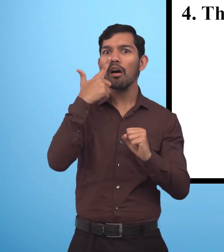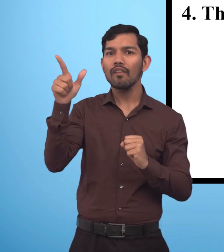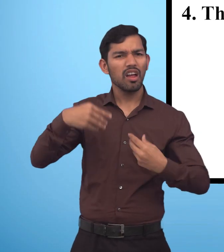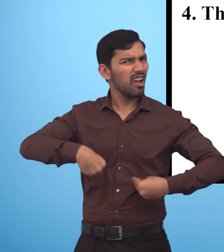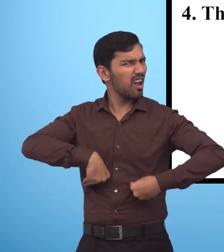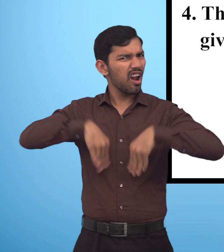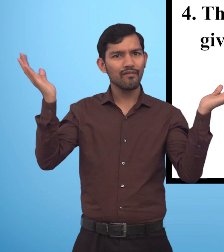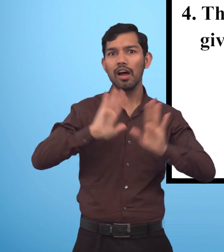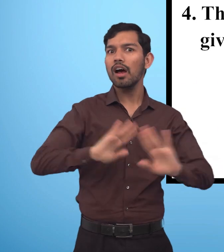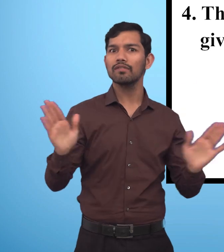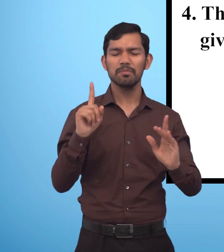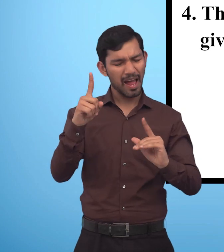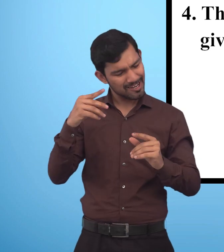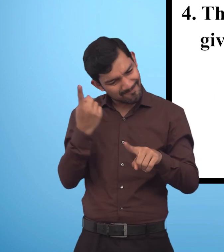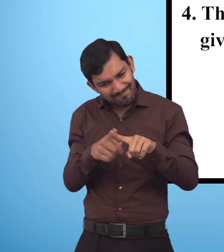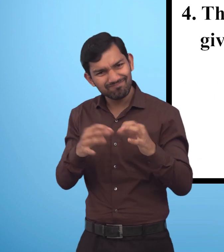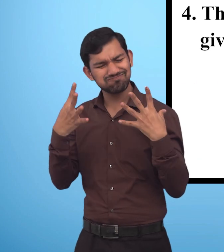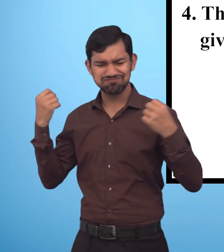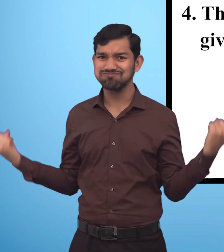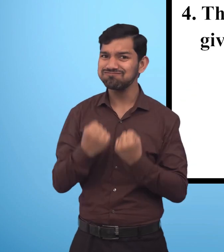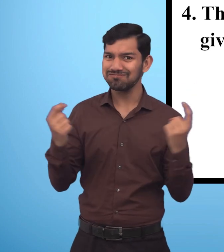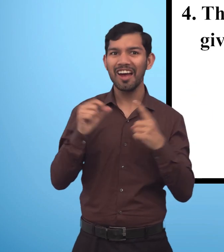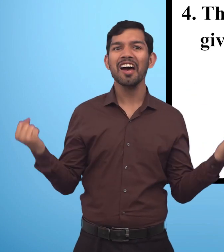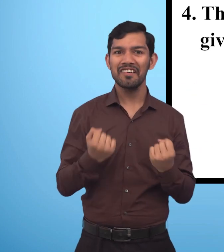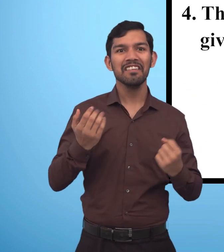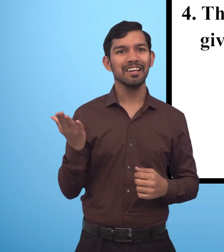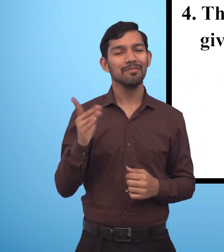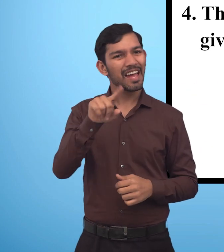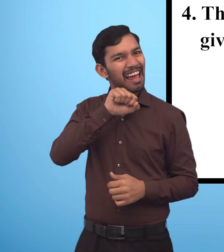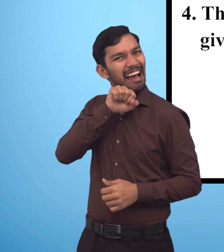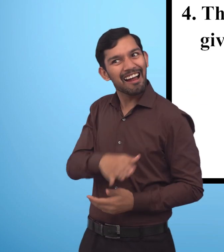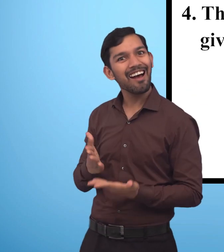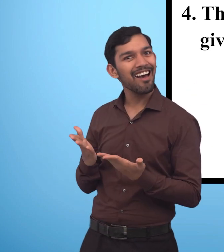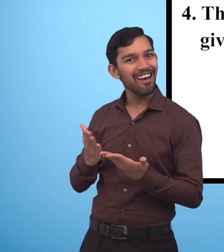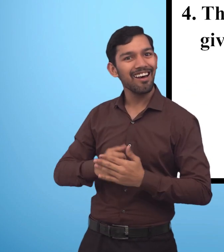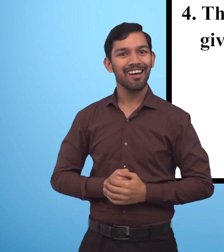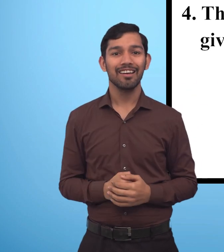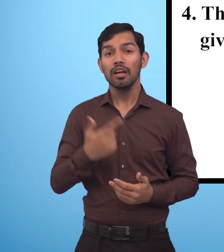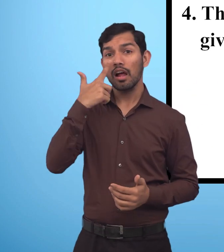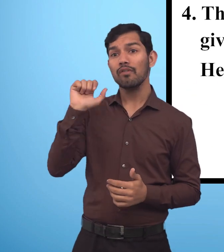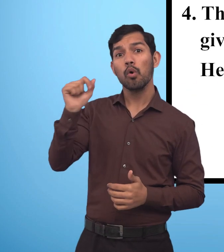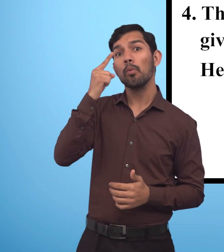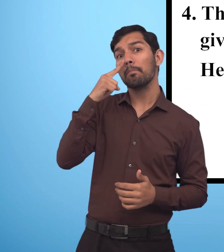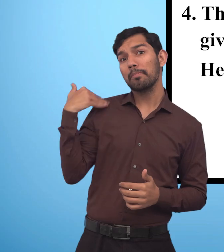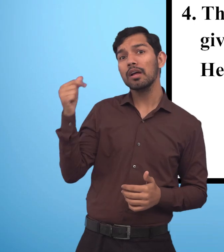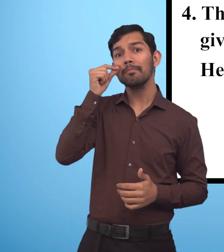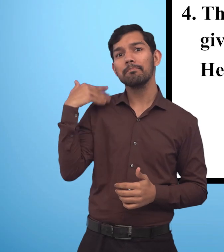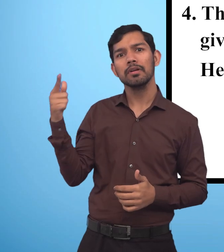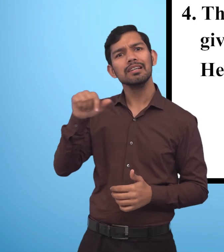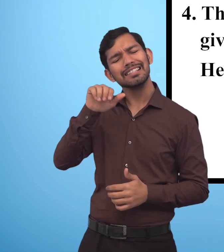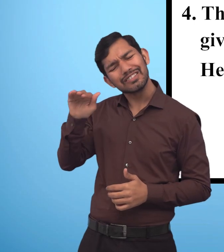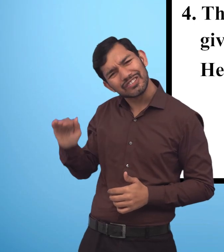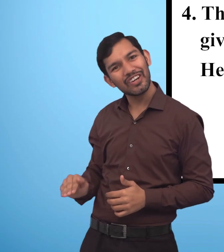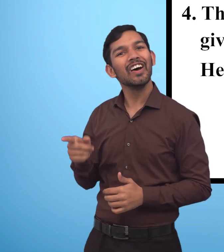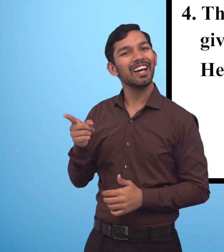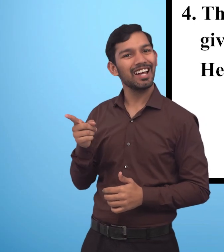But Ila did not give up and became an expert at a young age. Her younger brother and sister